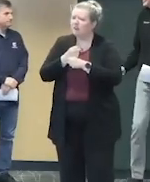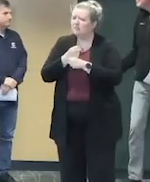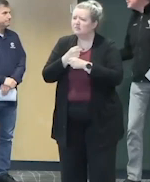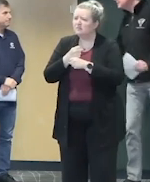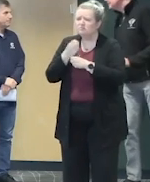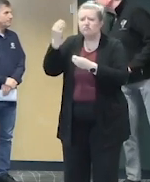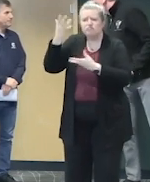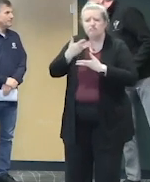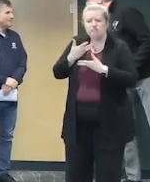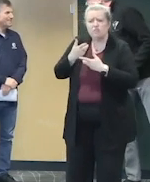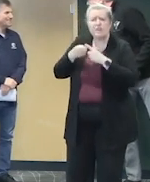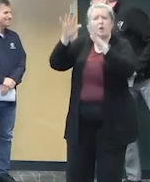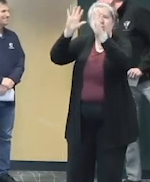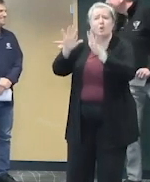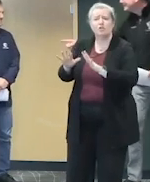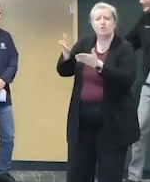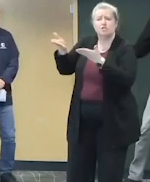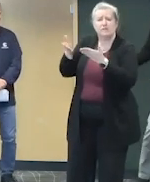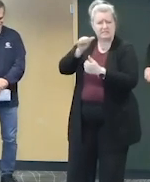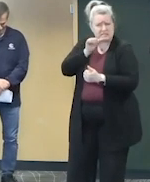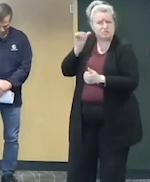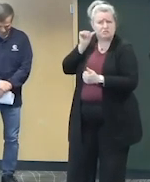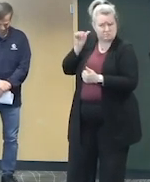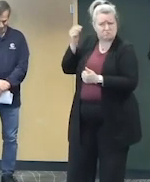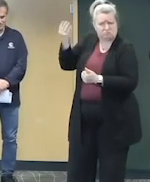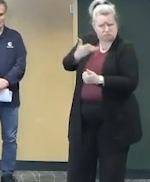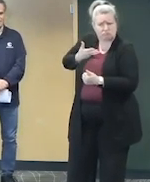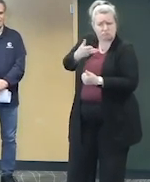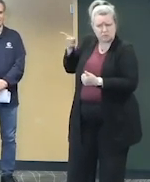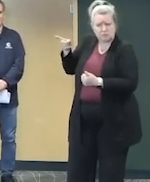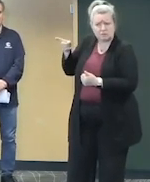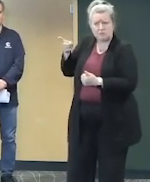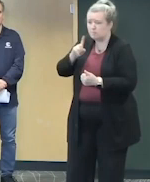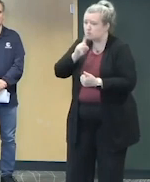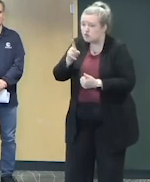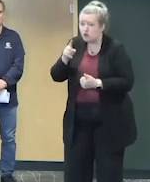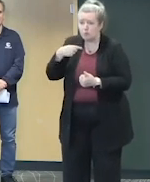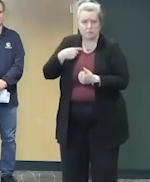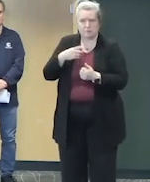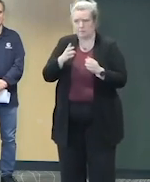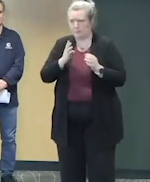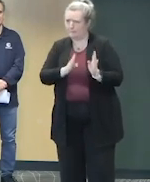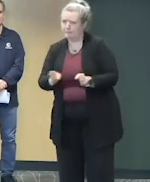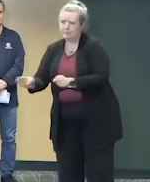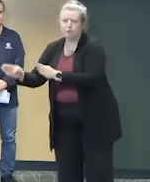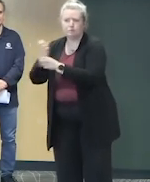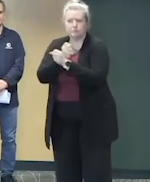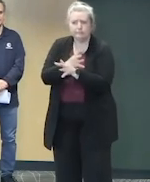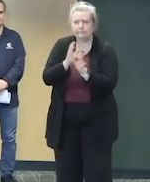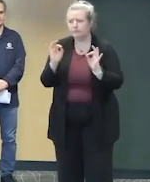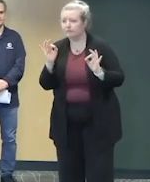county emergency management coordinators, and our state partners to ensure that we're prepared for any response measures that we may need to take. The weather